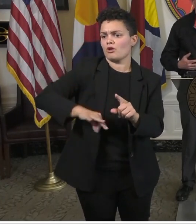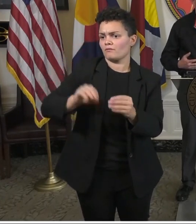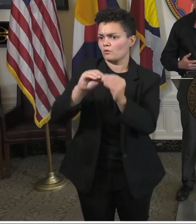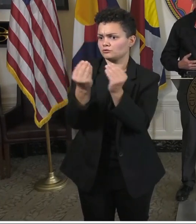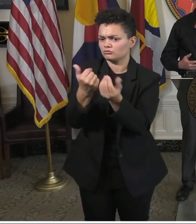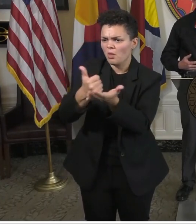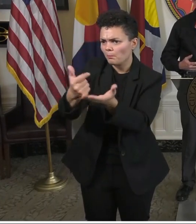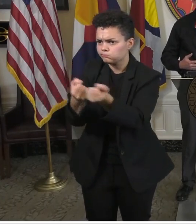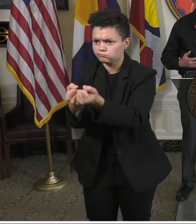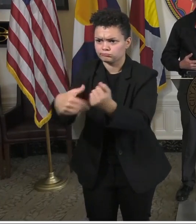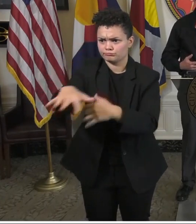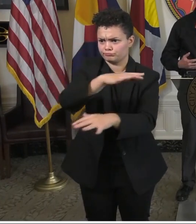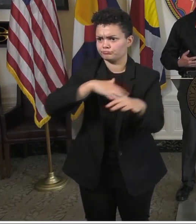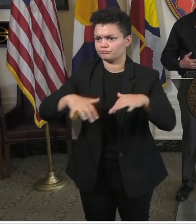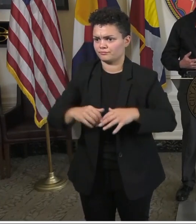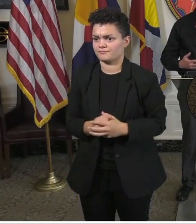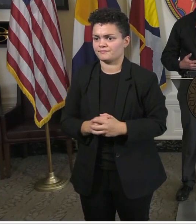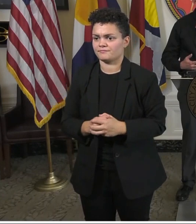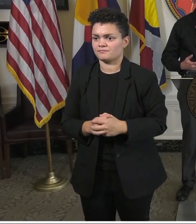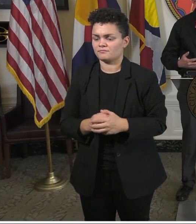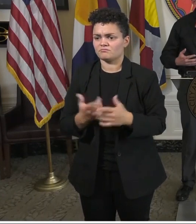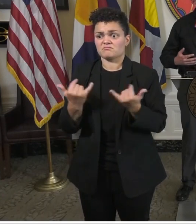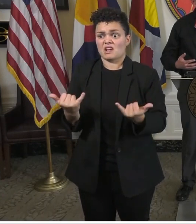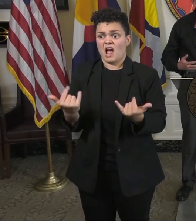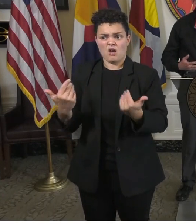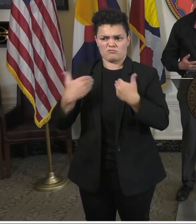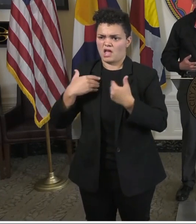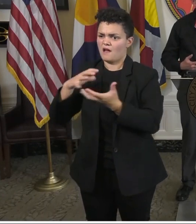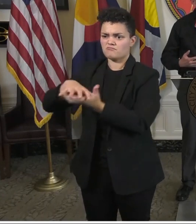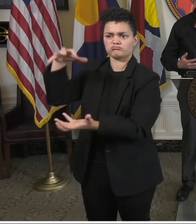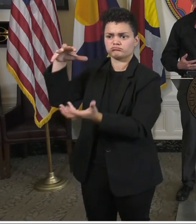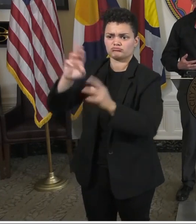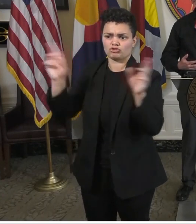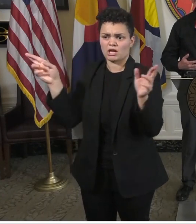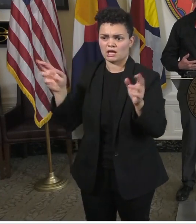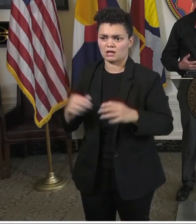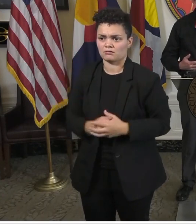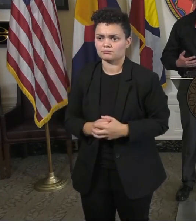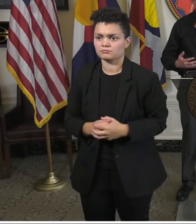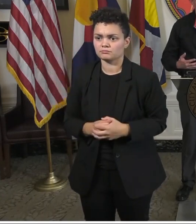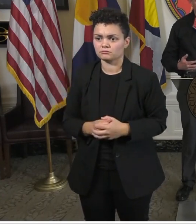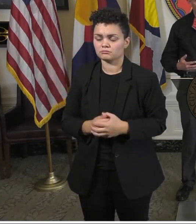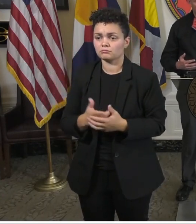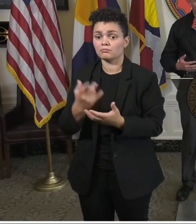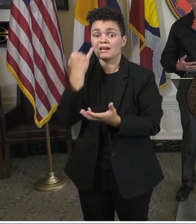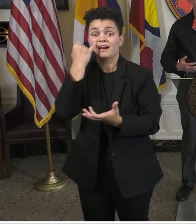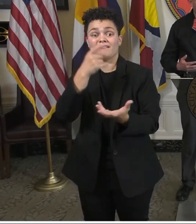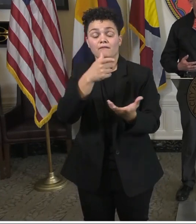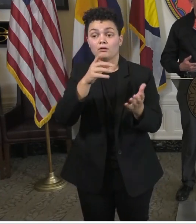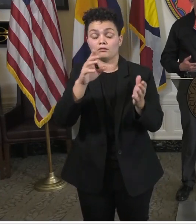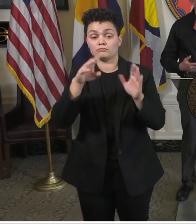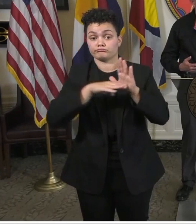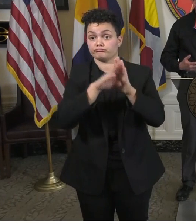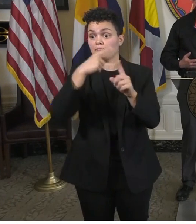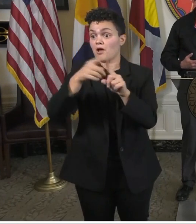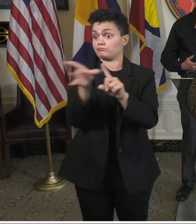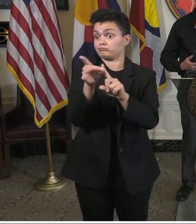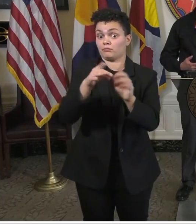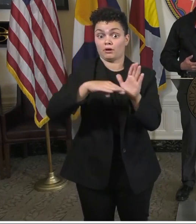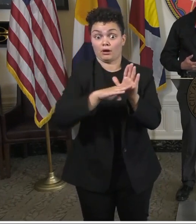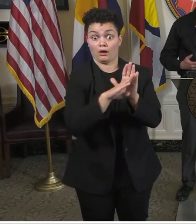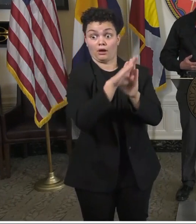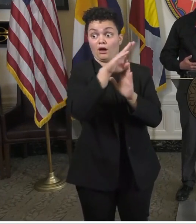we have built a supply that we are retaining in the event that we see an uptick in cases and we see another shortfall in supplies. But